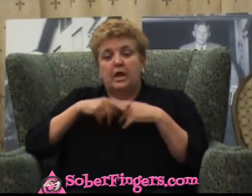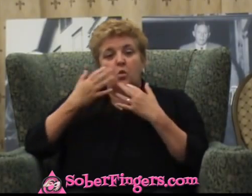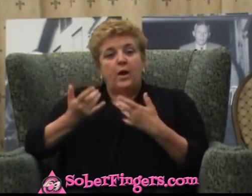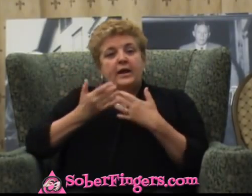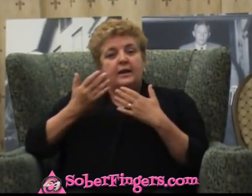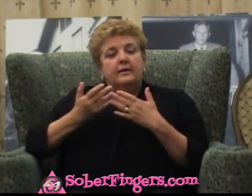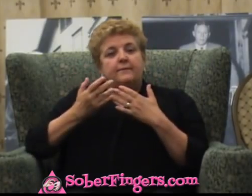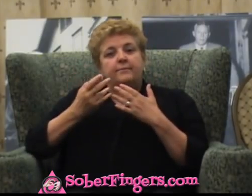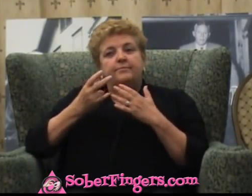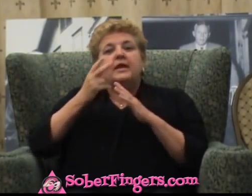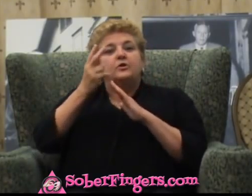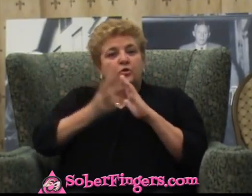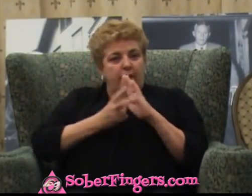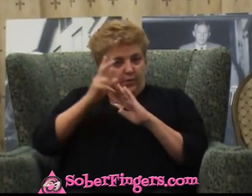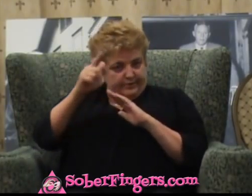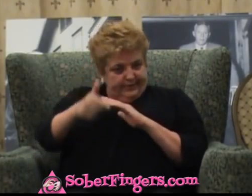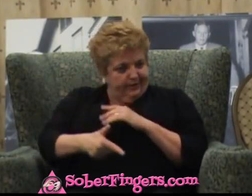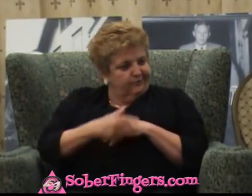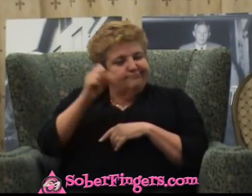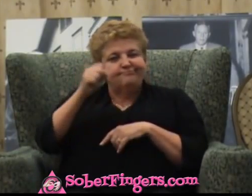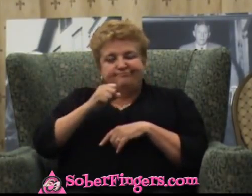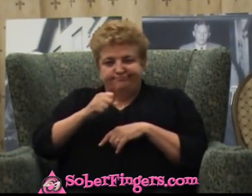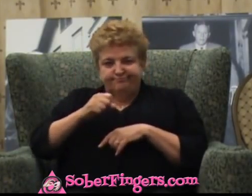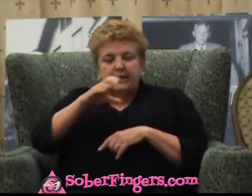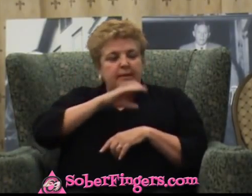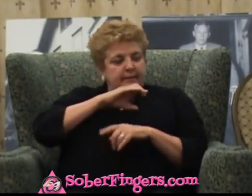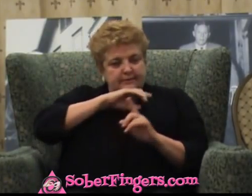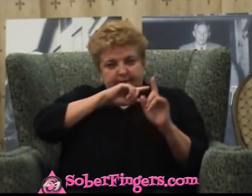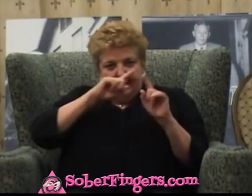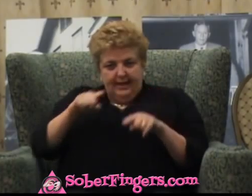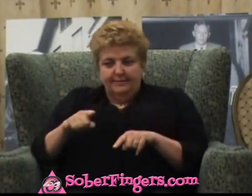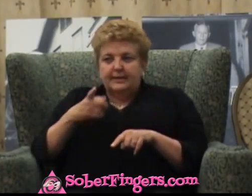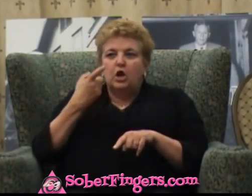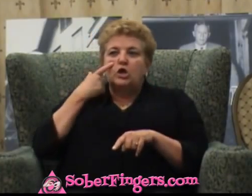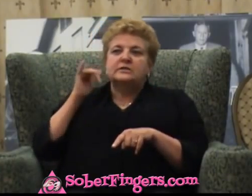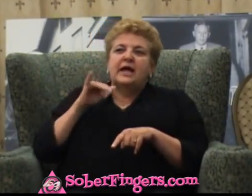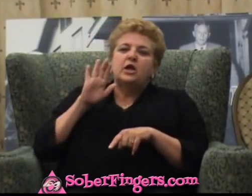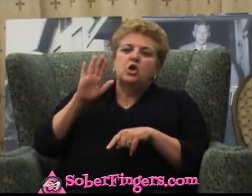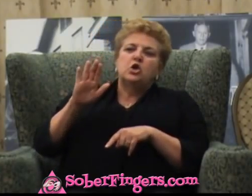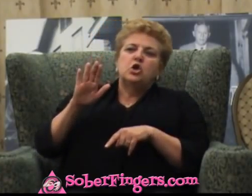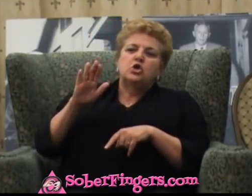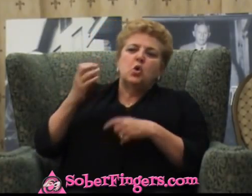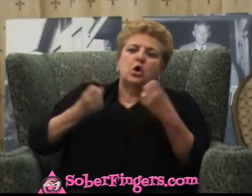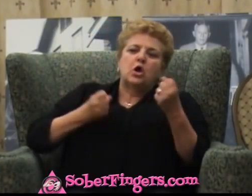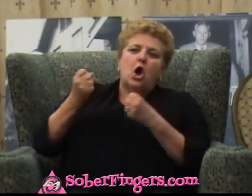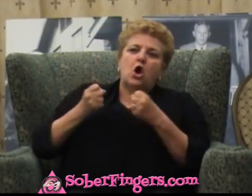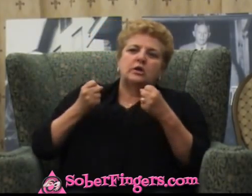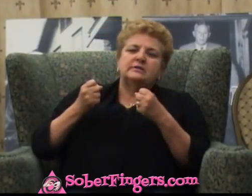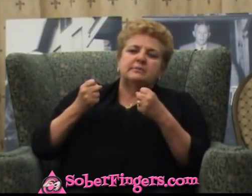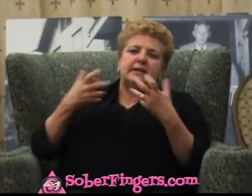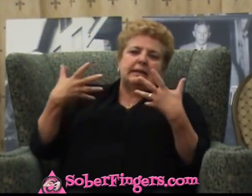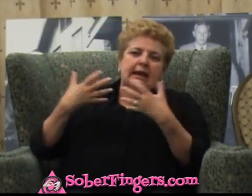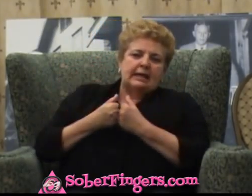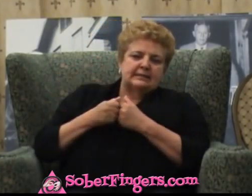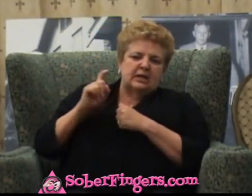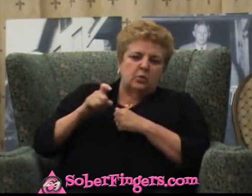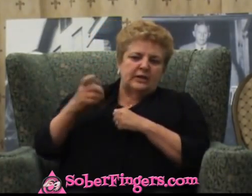there was that knock, and there was that policeman, and he said, Miss Eshman, it looks as though your vehicle's been in an accident. We need to bring you in for questioning. And they